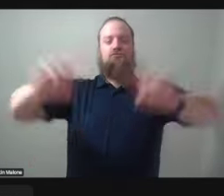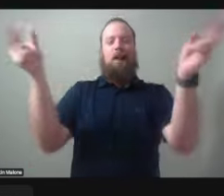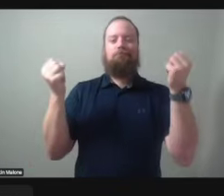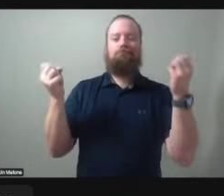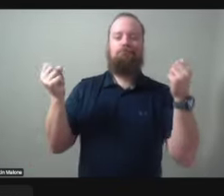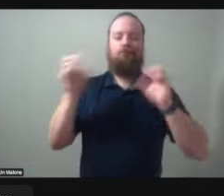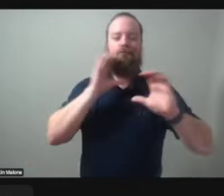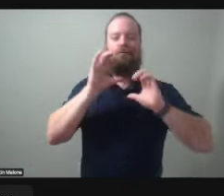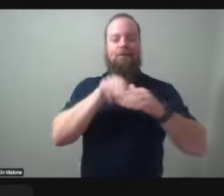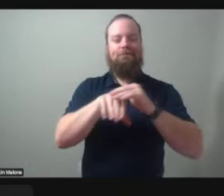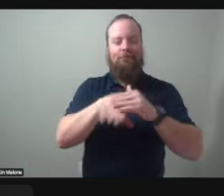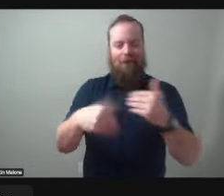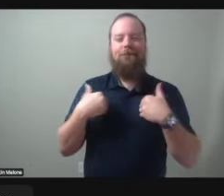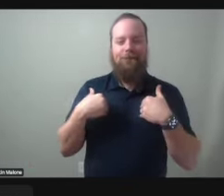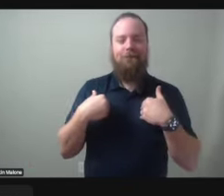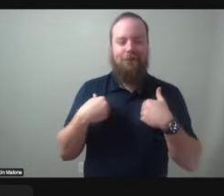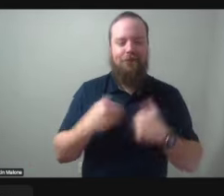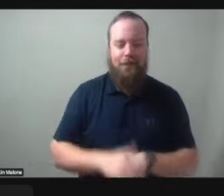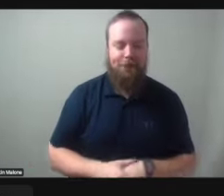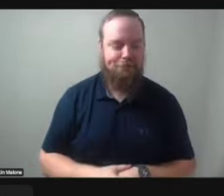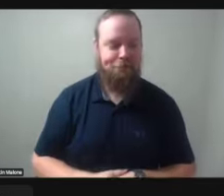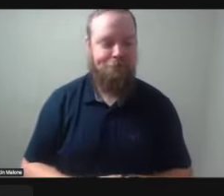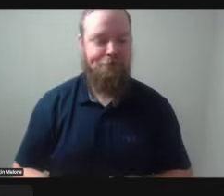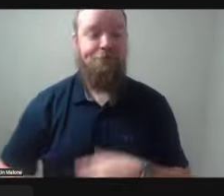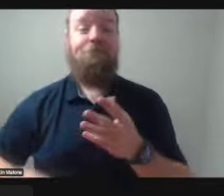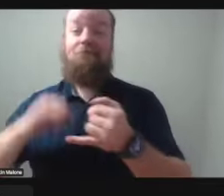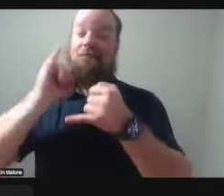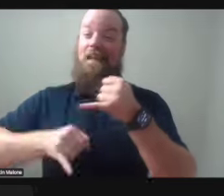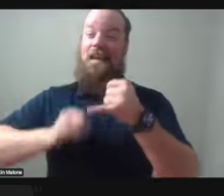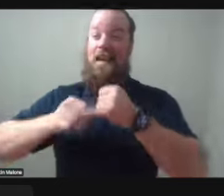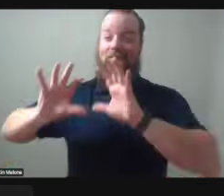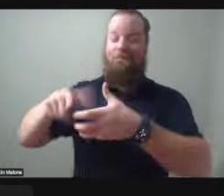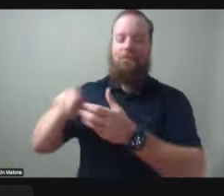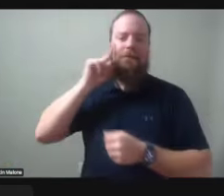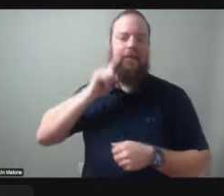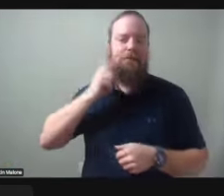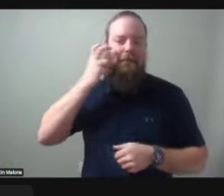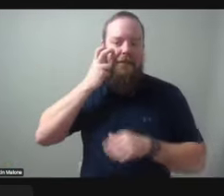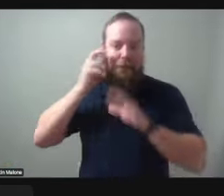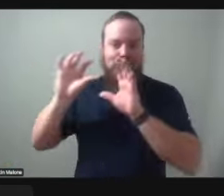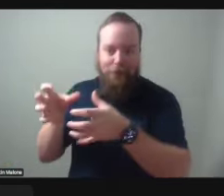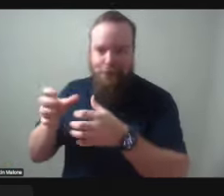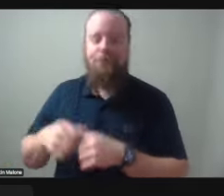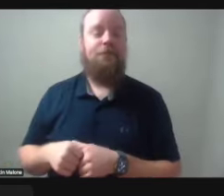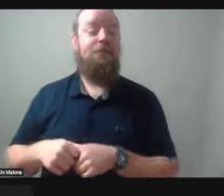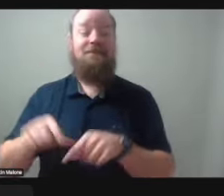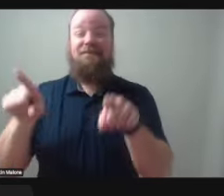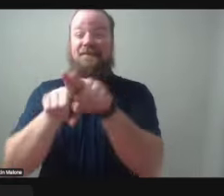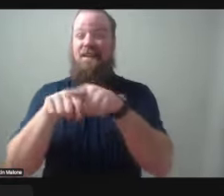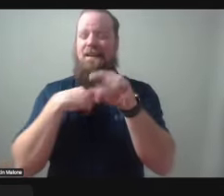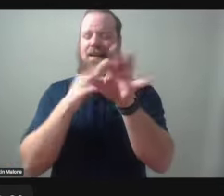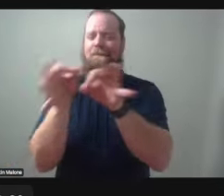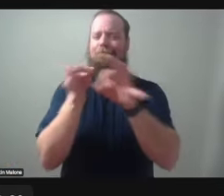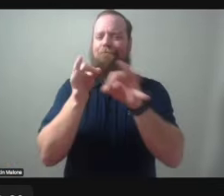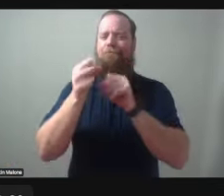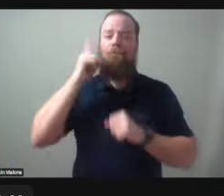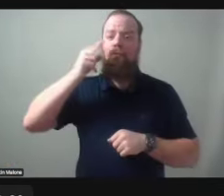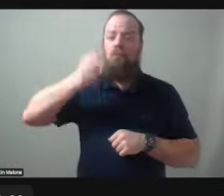their hearing, they might start learning AS sign language or about the community early